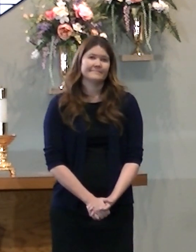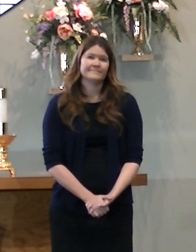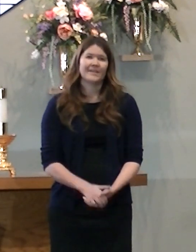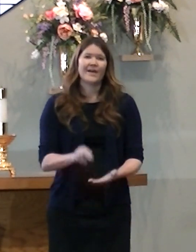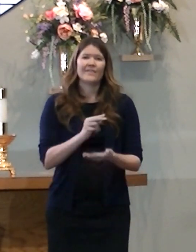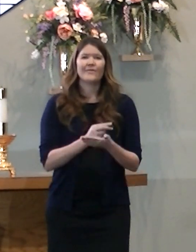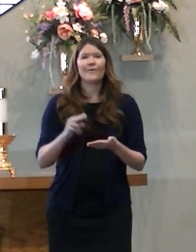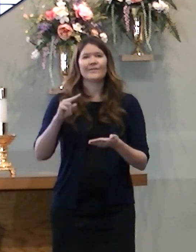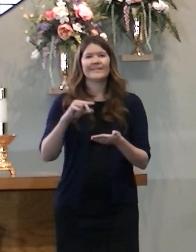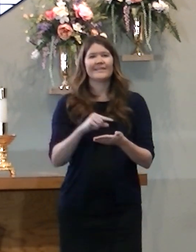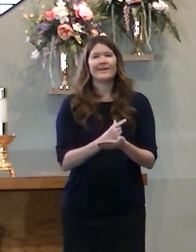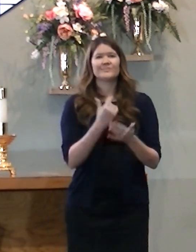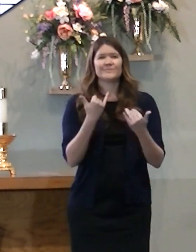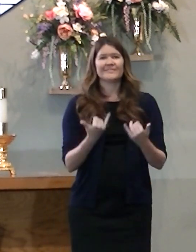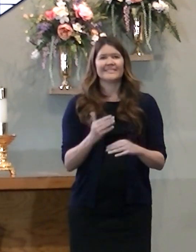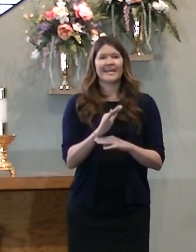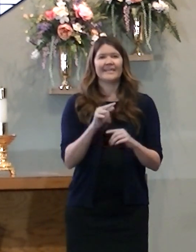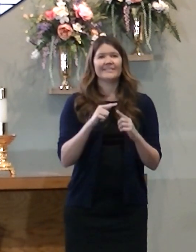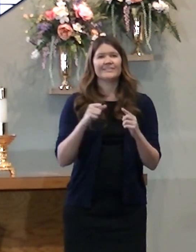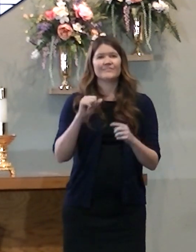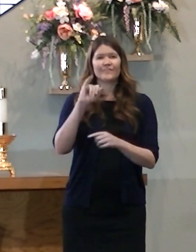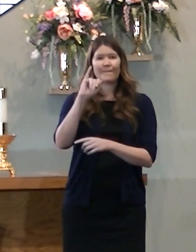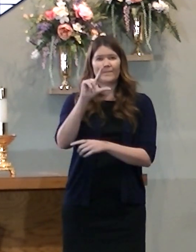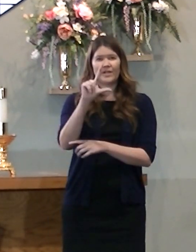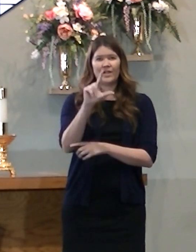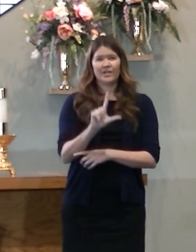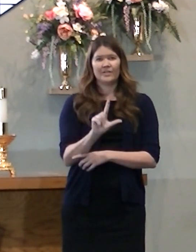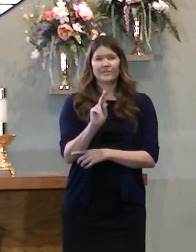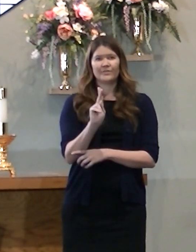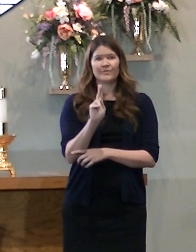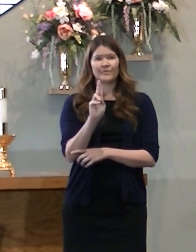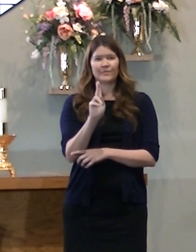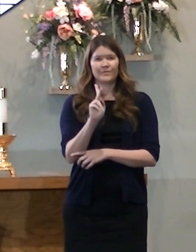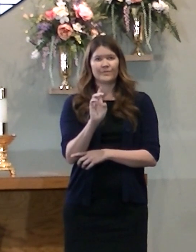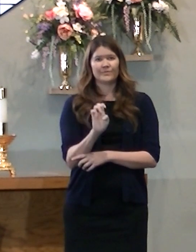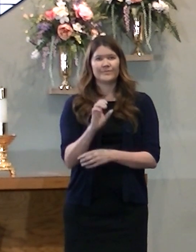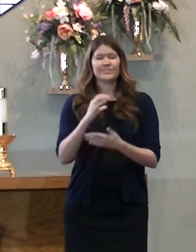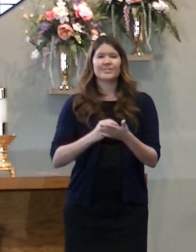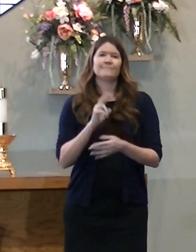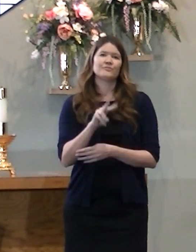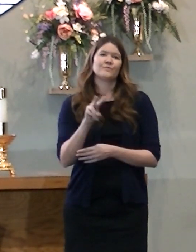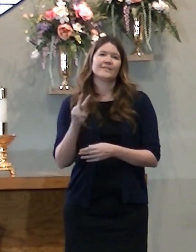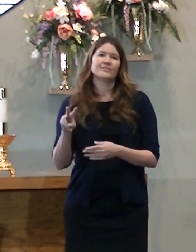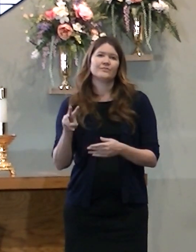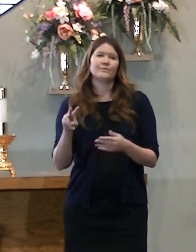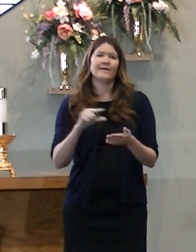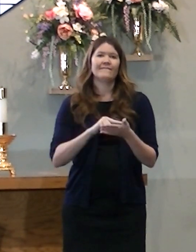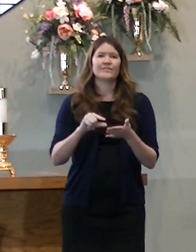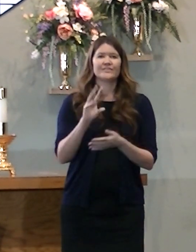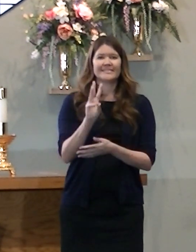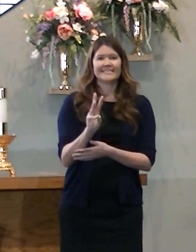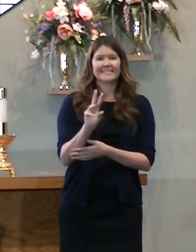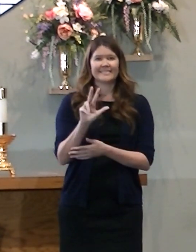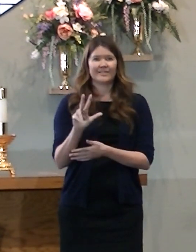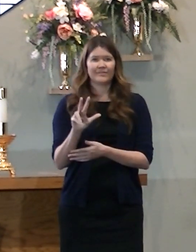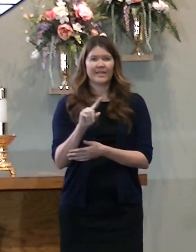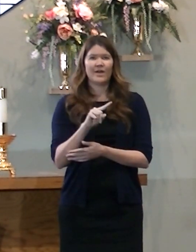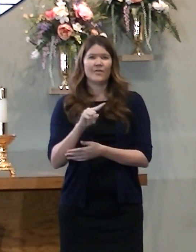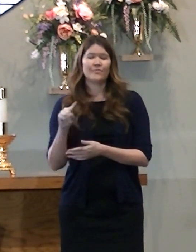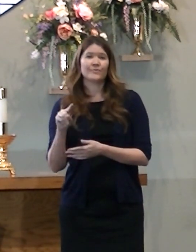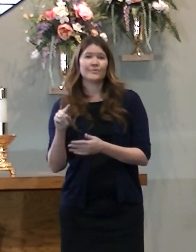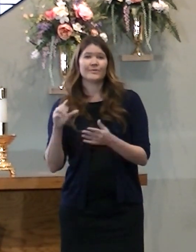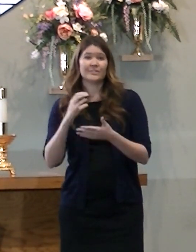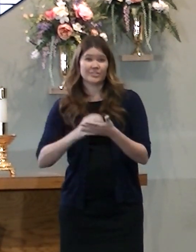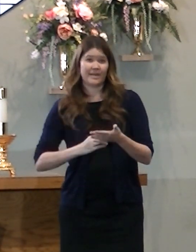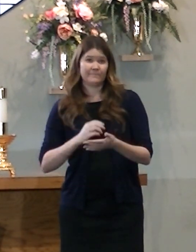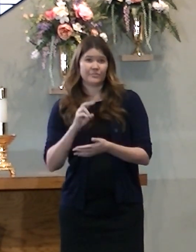The Holy Gospel tonight comes to us from St. Luke, chapter 22, verse 63, reading through to chapter